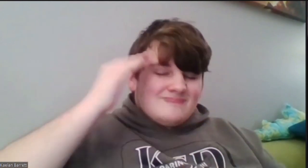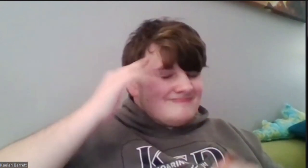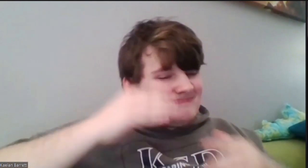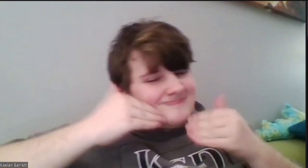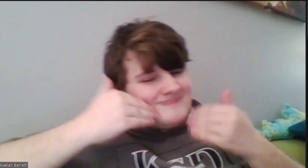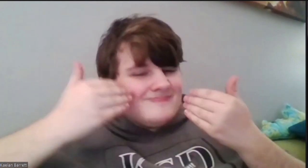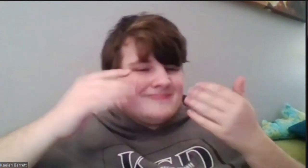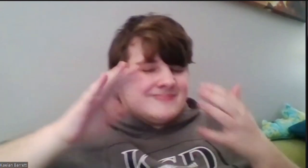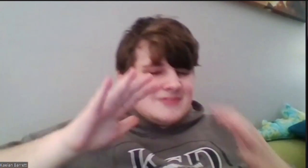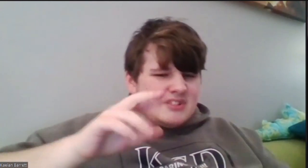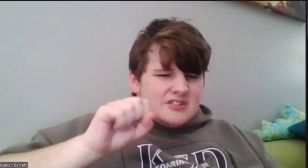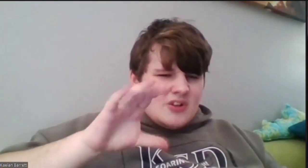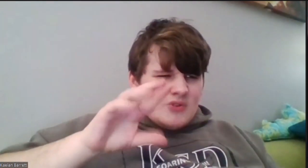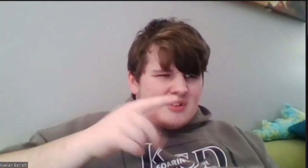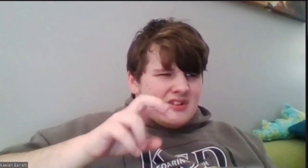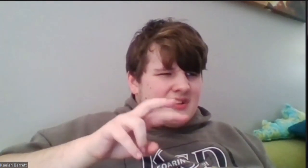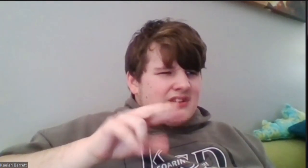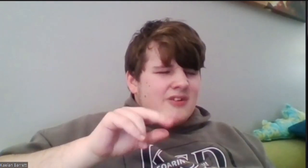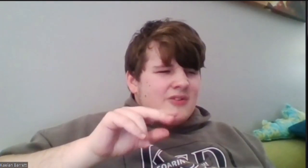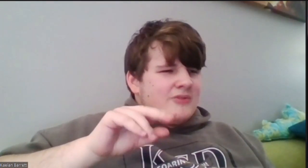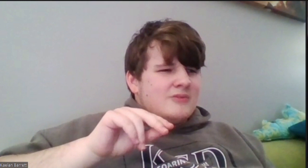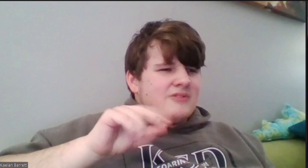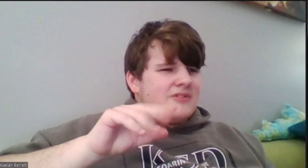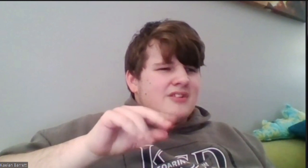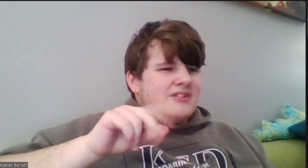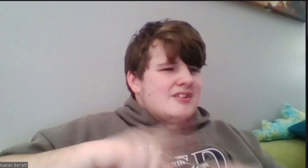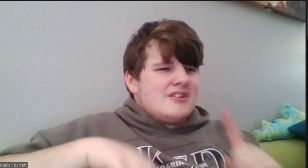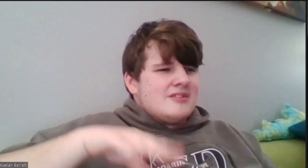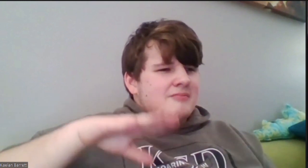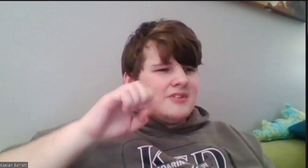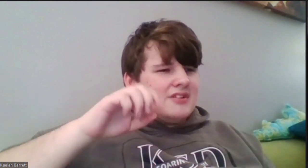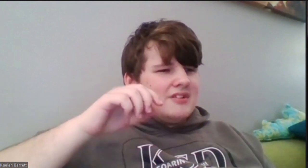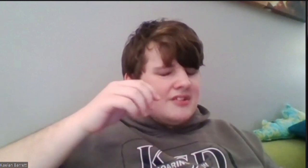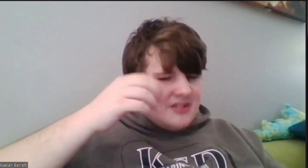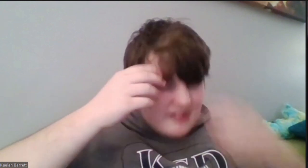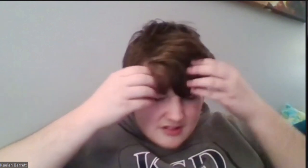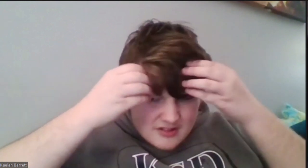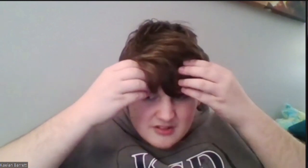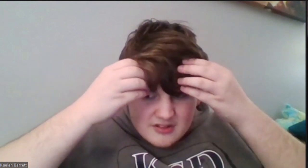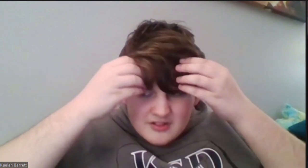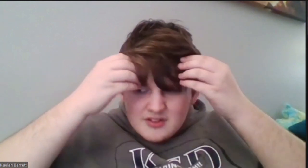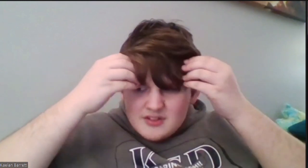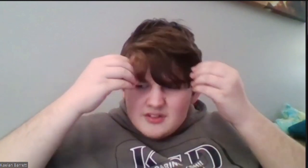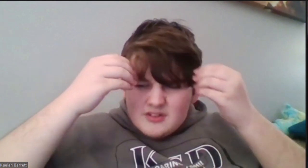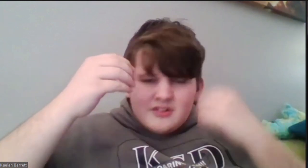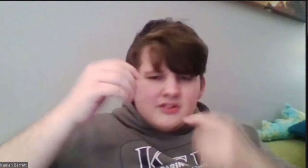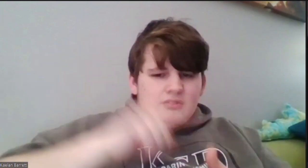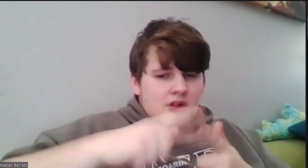not knowing what's going to happen, he just has a smile on his face. And Scrooge says, "No, no, no, no, no, no, no, no. This isn't right. This can't be.